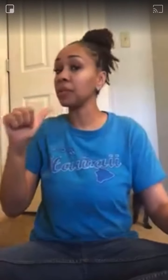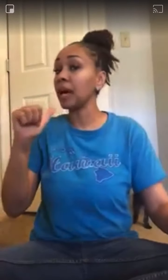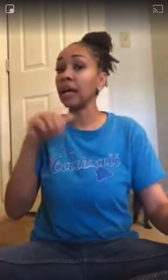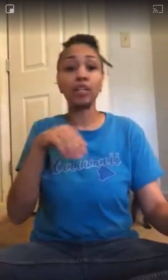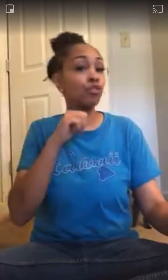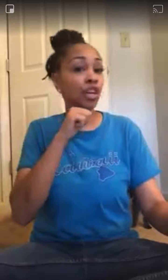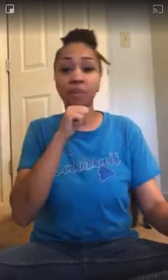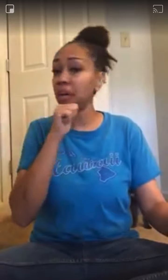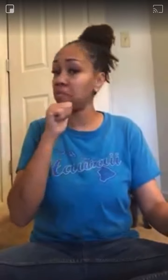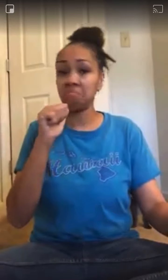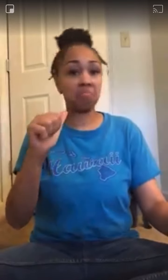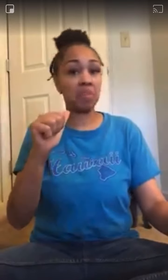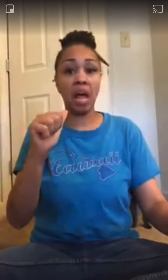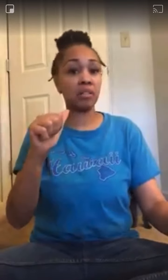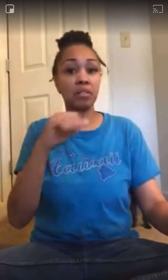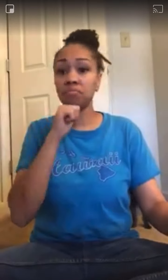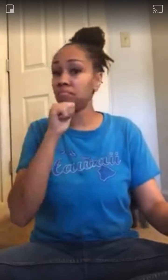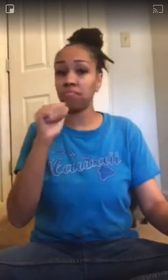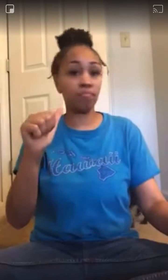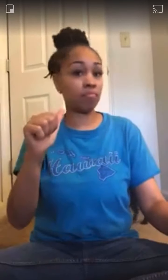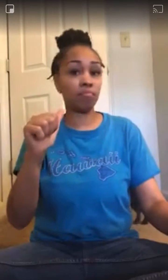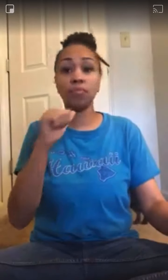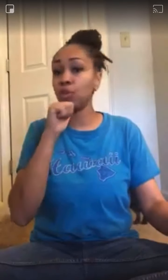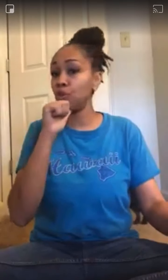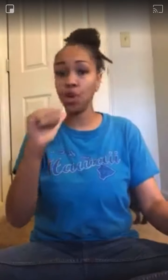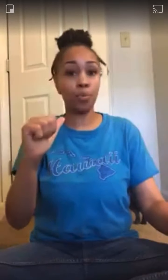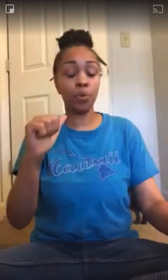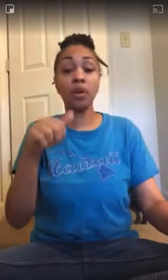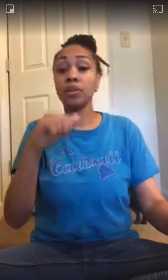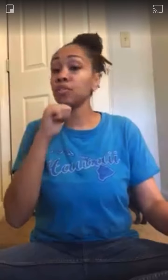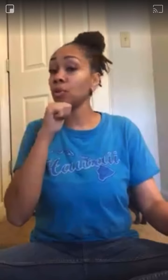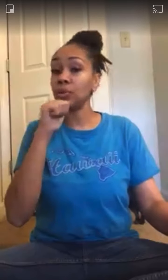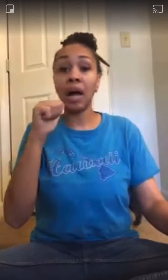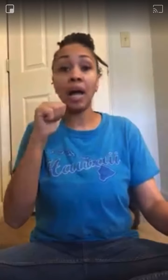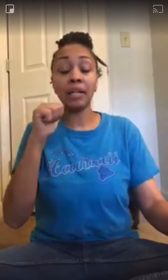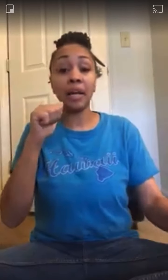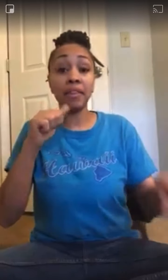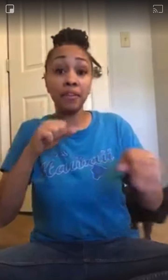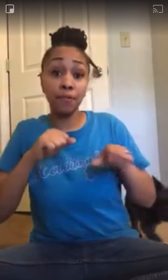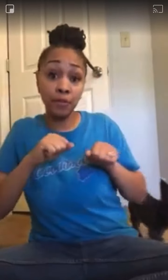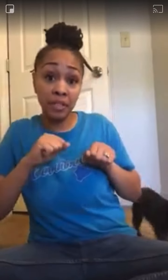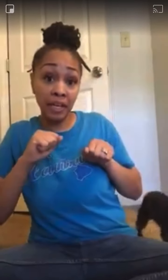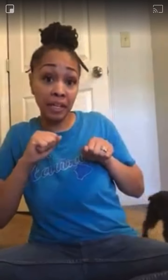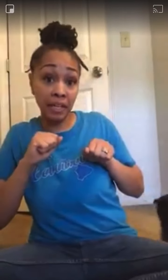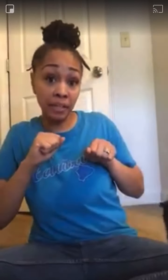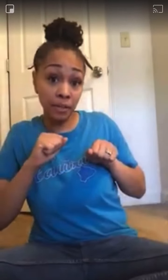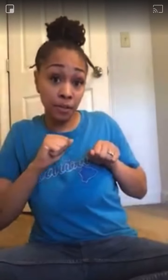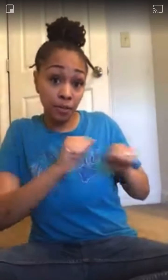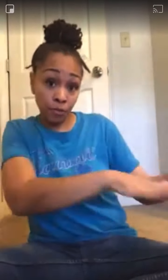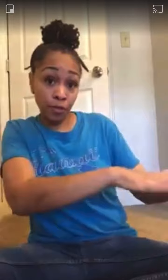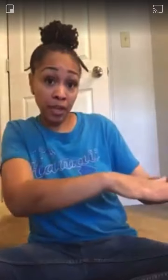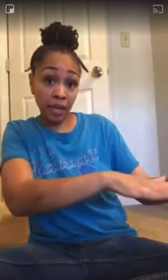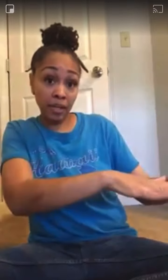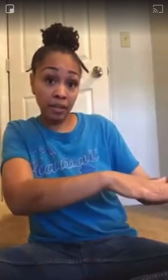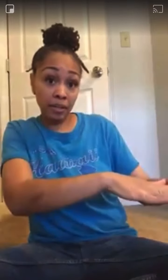not, and you shake your head. Not. No. So not, and then forsaken, forsake.